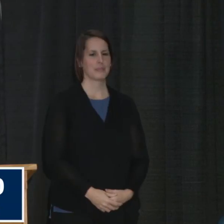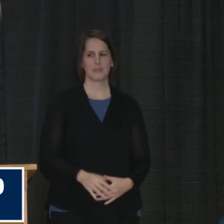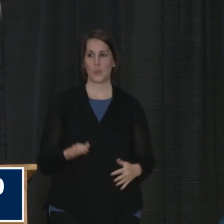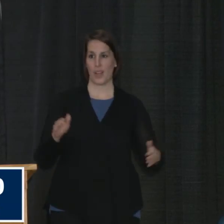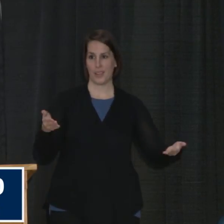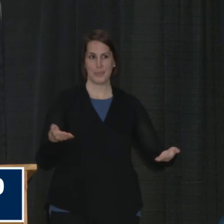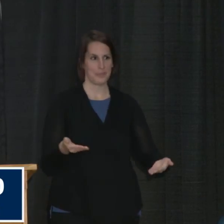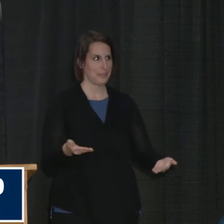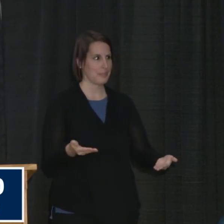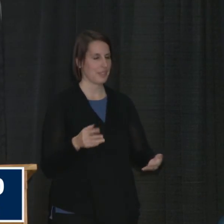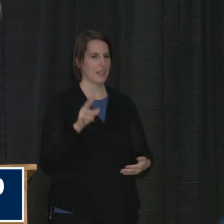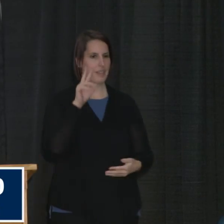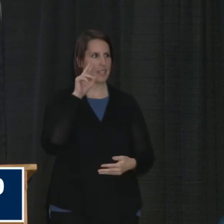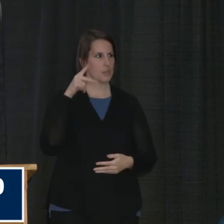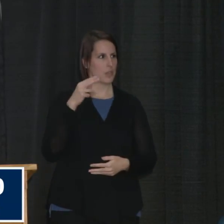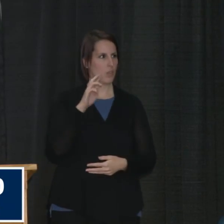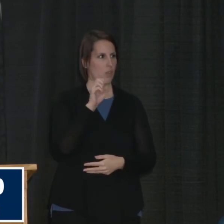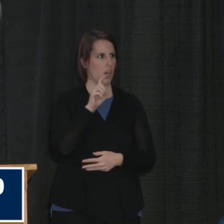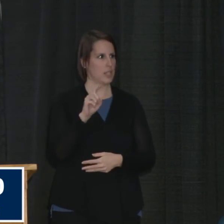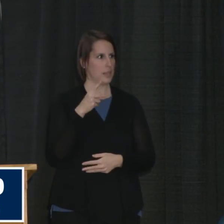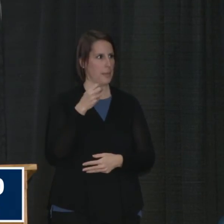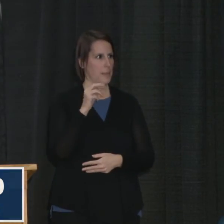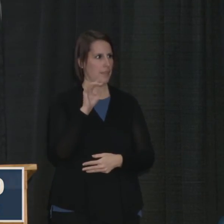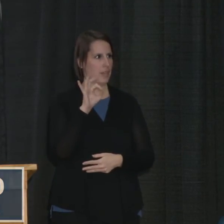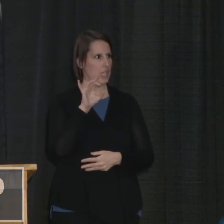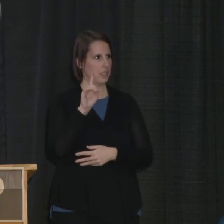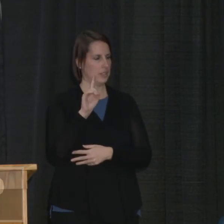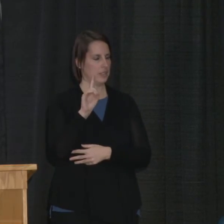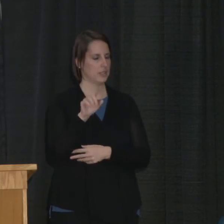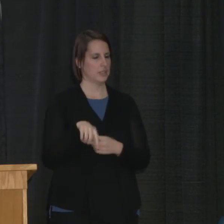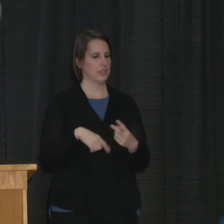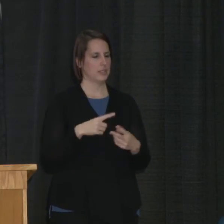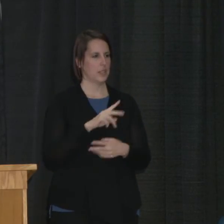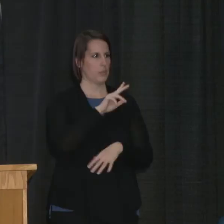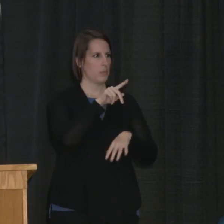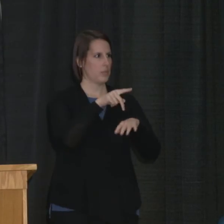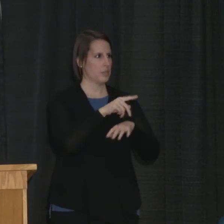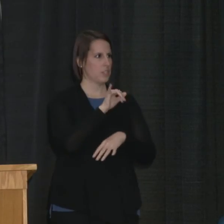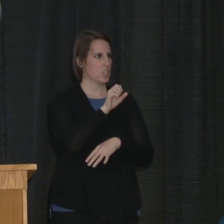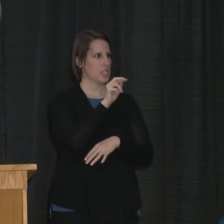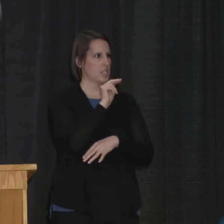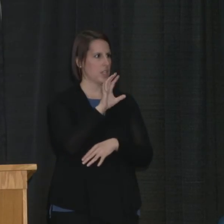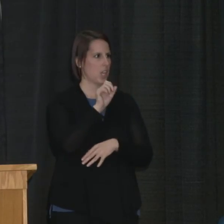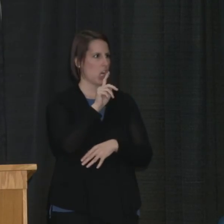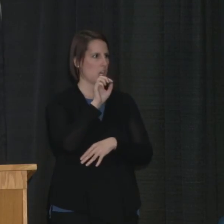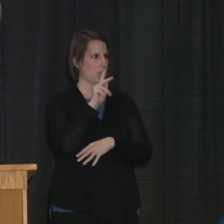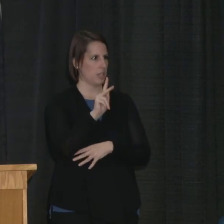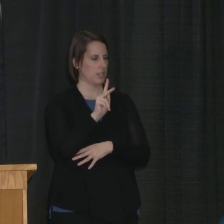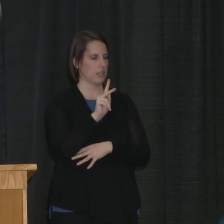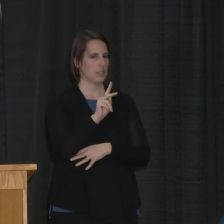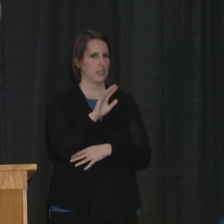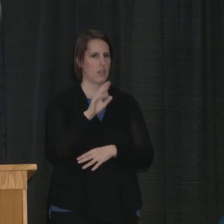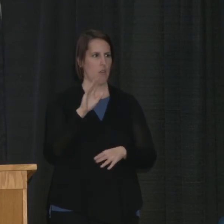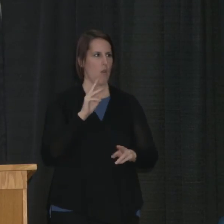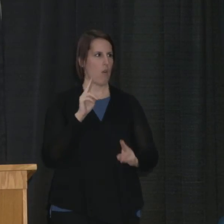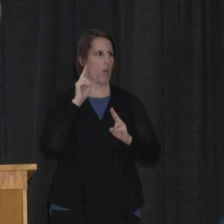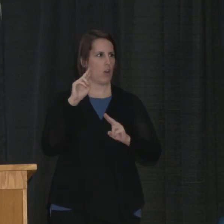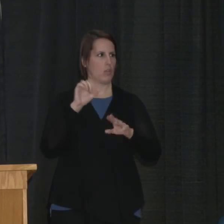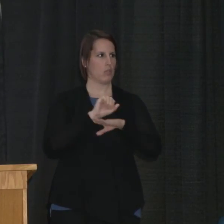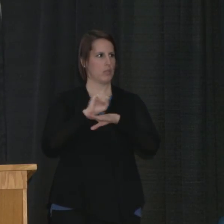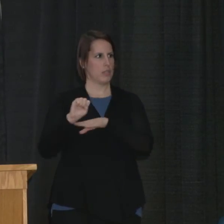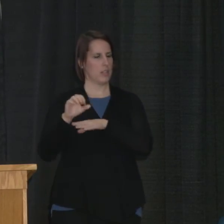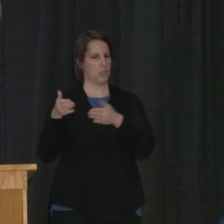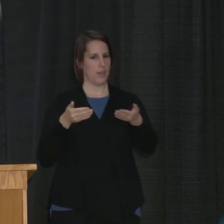Welcome, Vice President Roz Penfeld, Principal Jason Clark, honored platform guests, ladies and